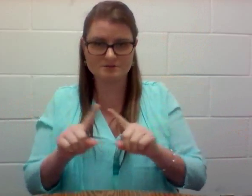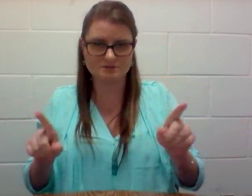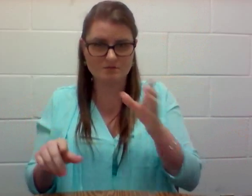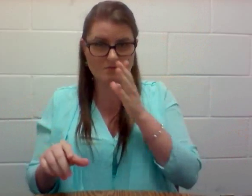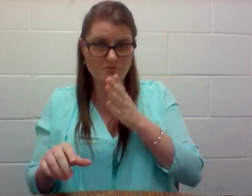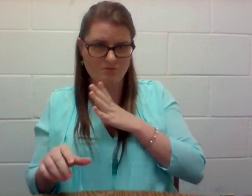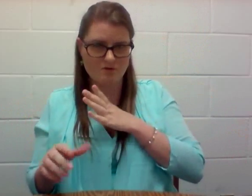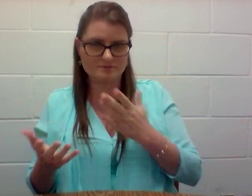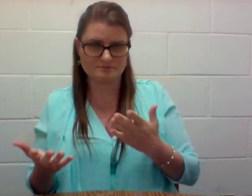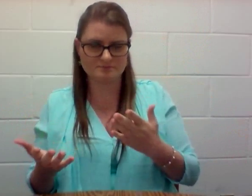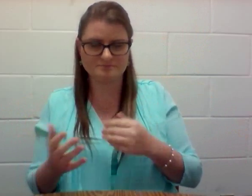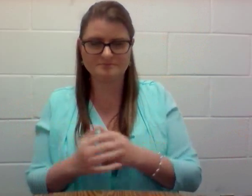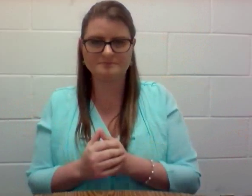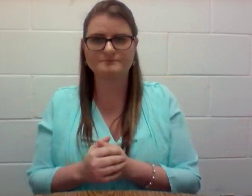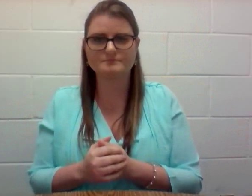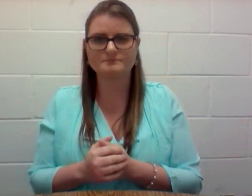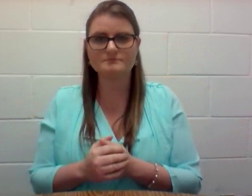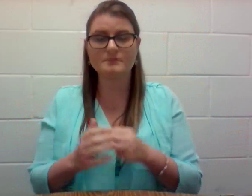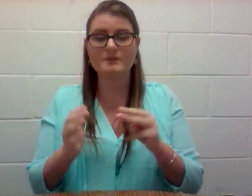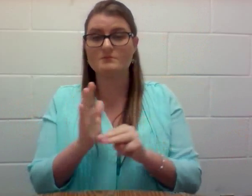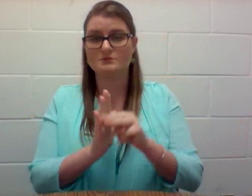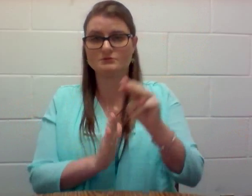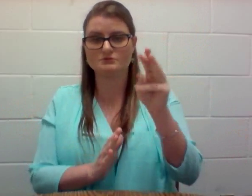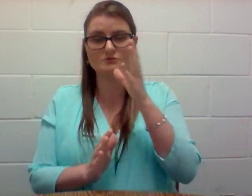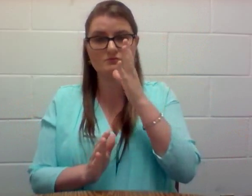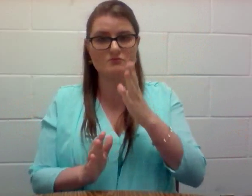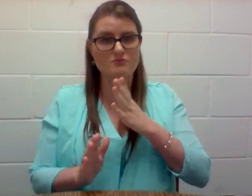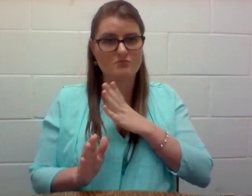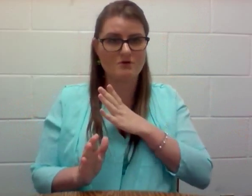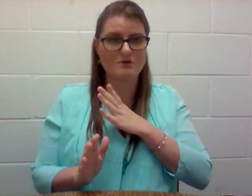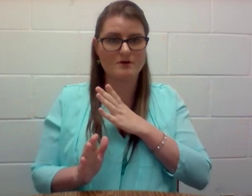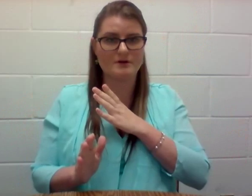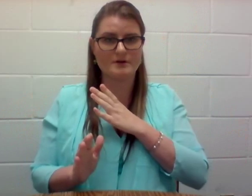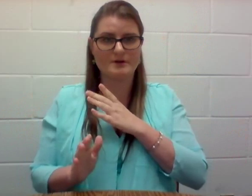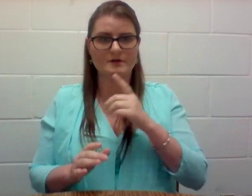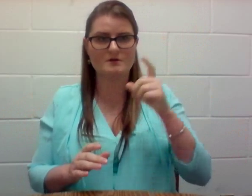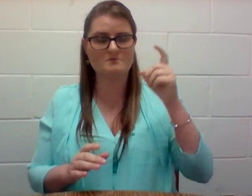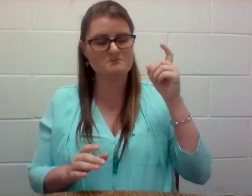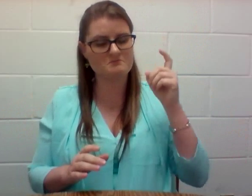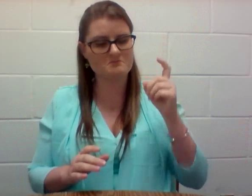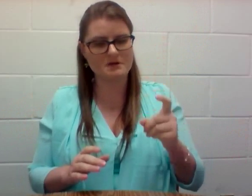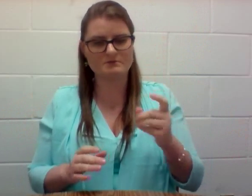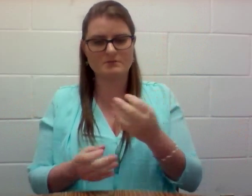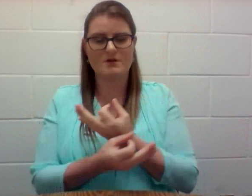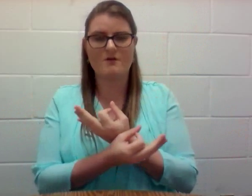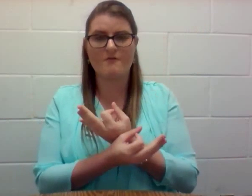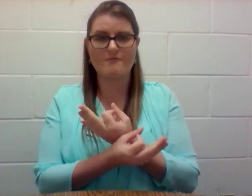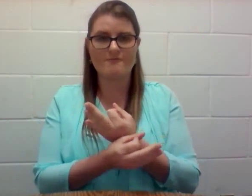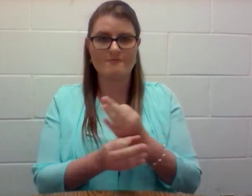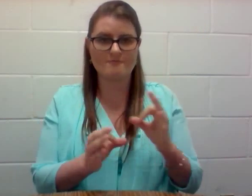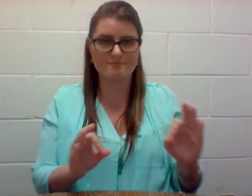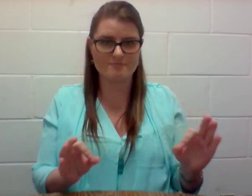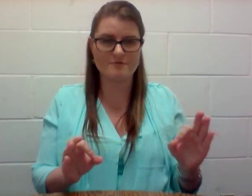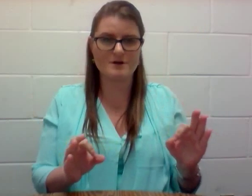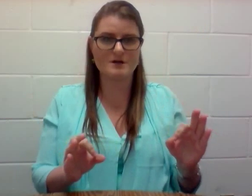At the heart of mature womanhood is a freeing disposition to affirm, receive,